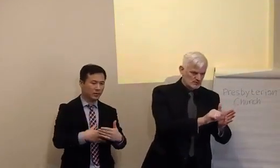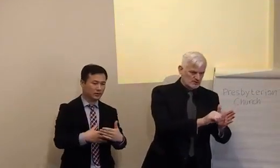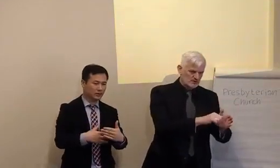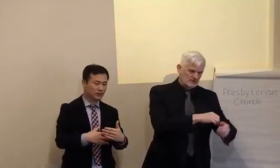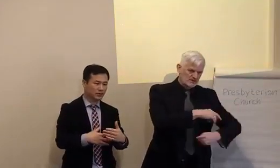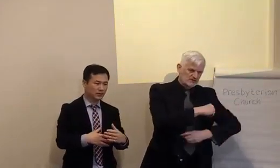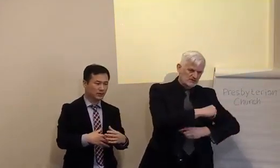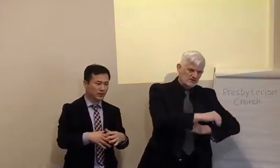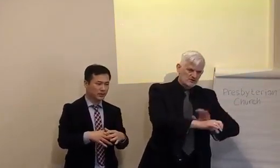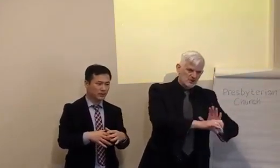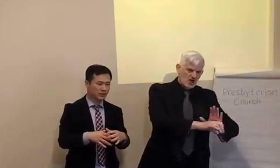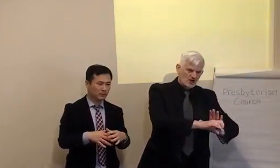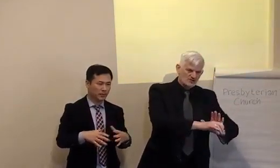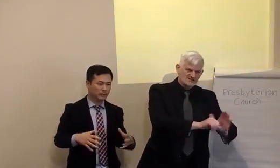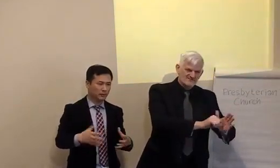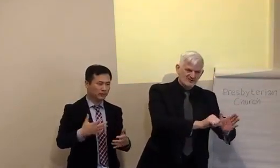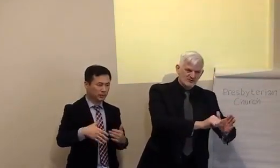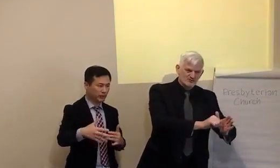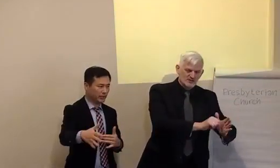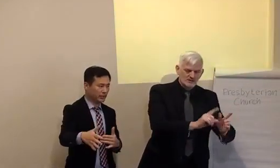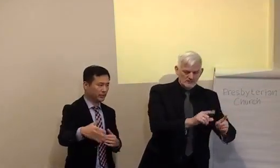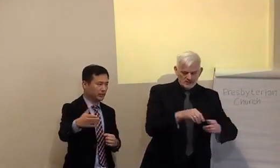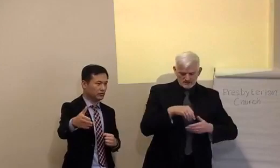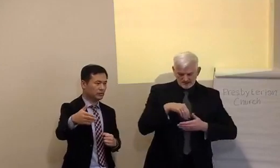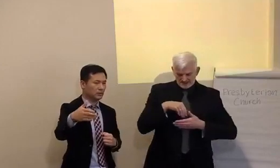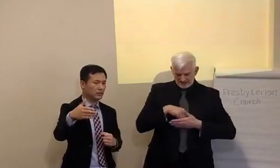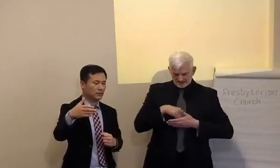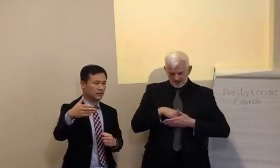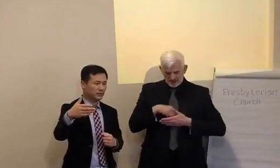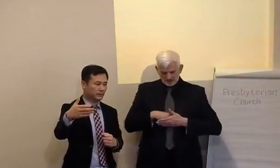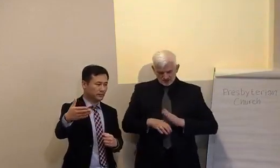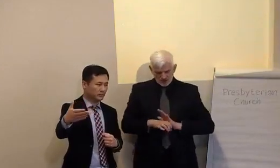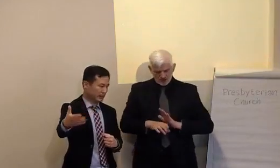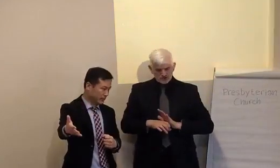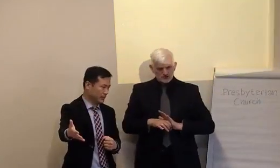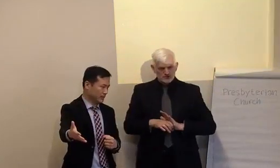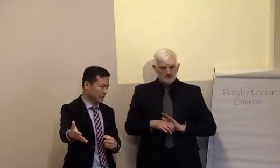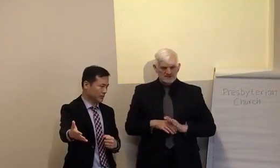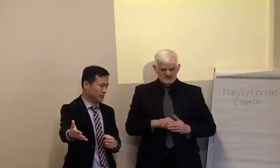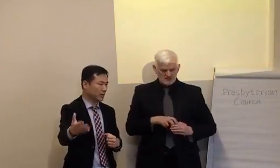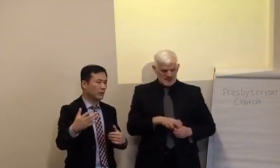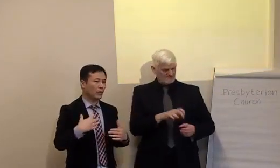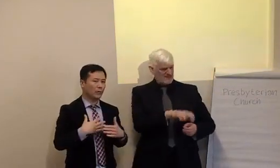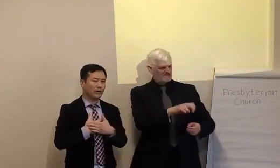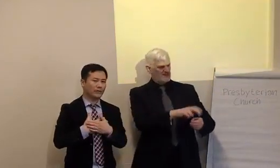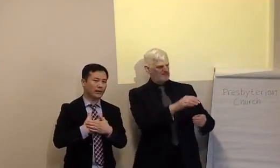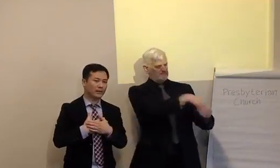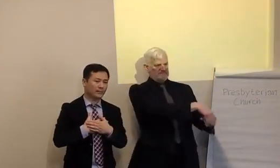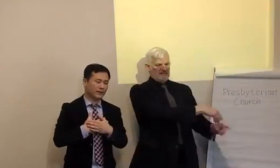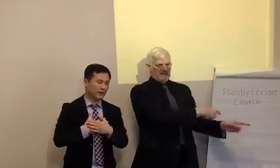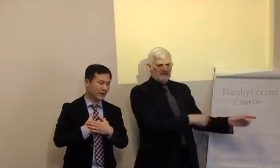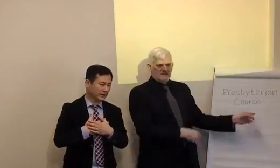inwardly, people persuaded into Presbyterian church. We felt very, very